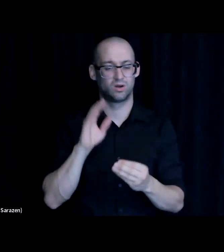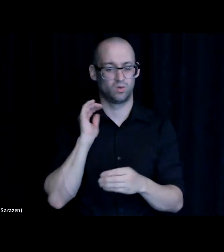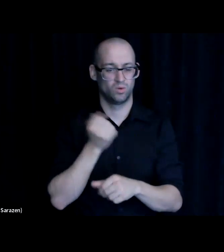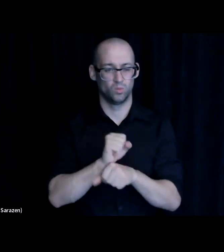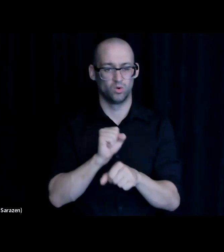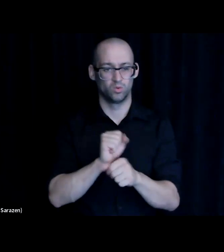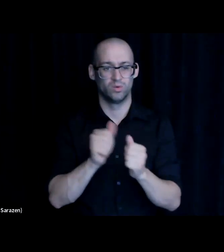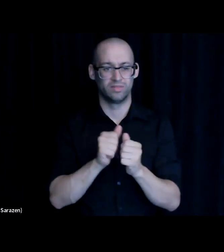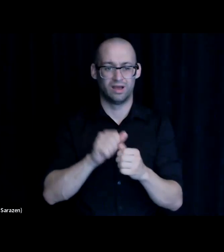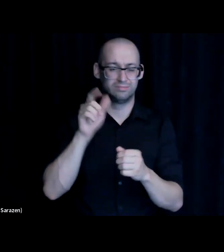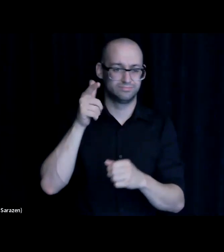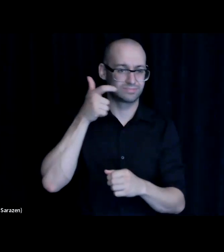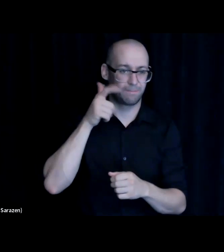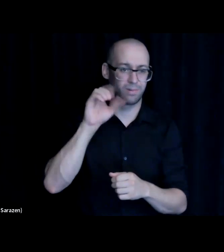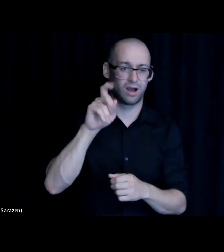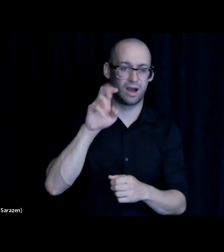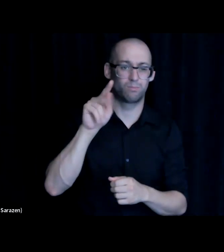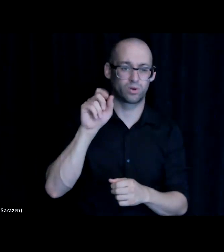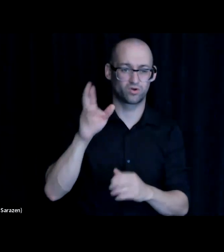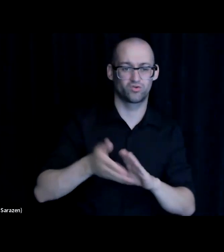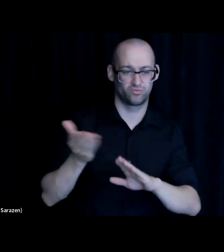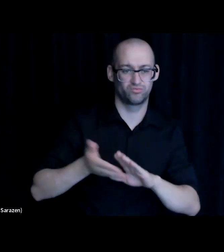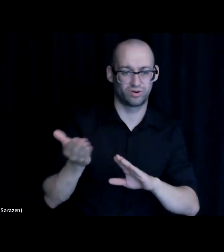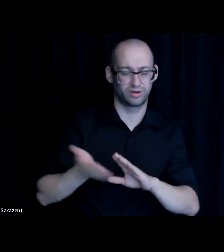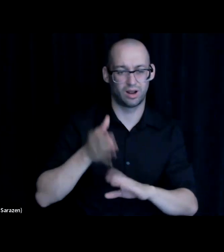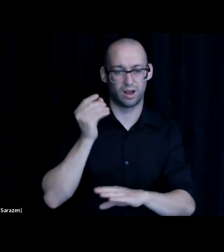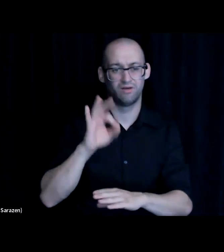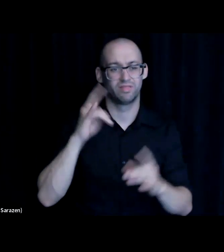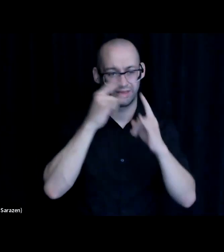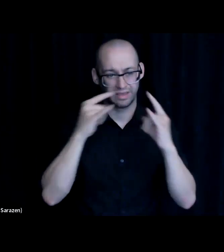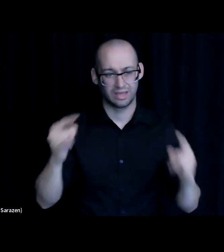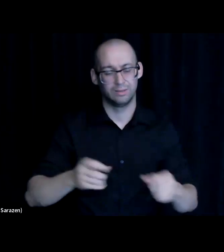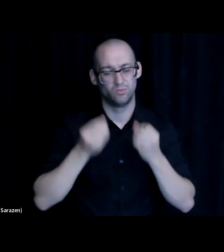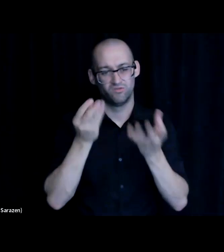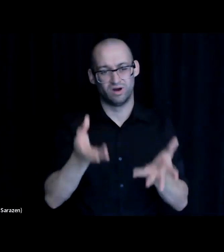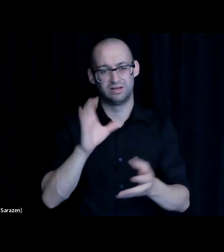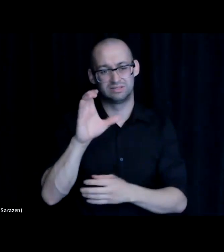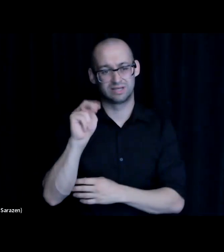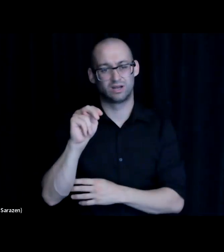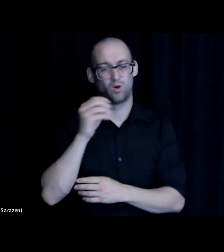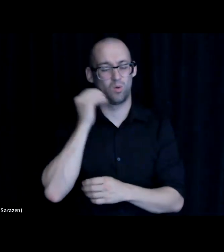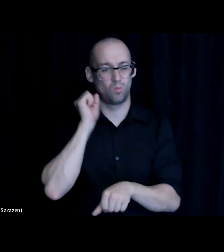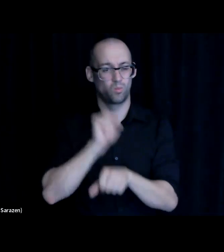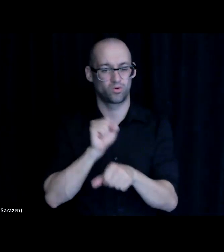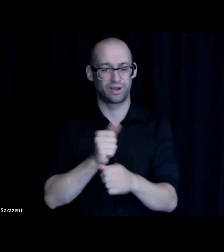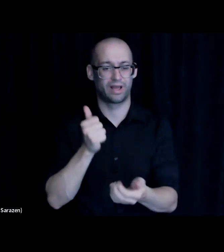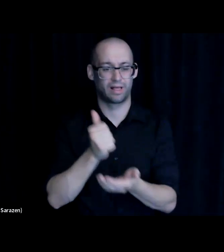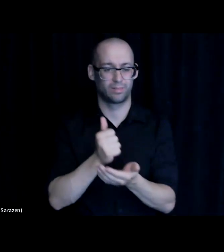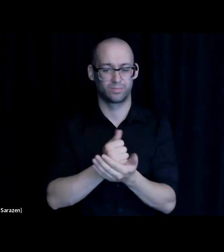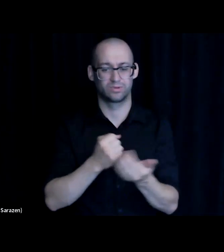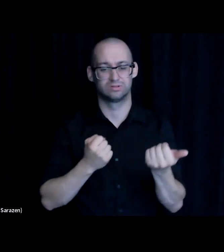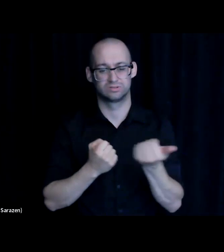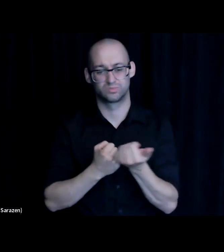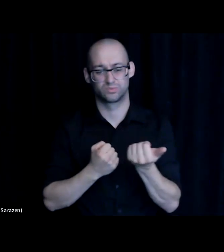the operators of the camp to provide digital literacy and homework help and support to students